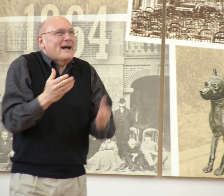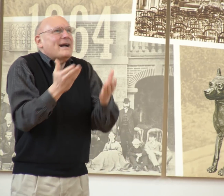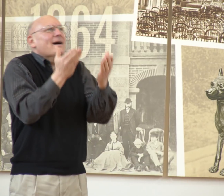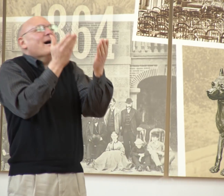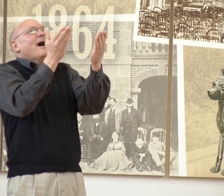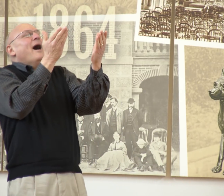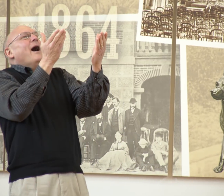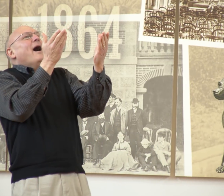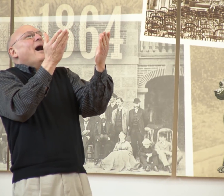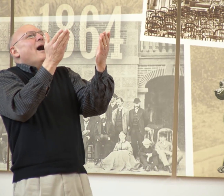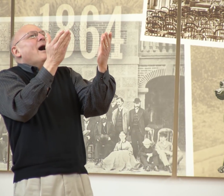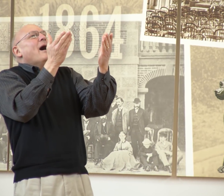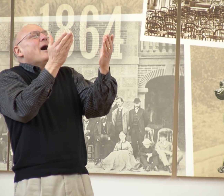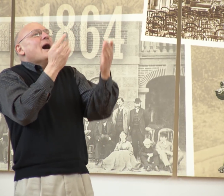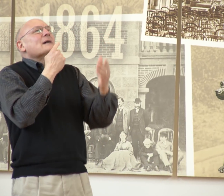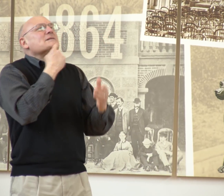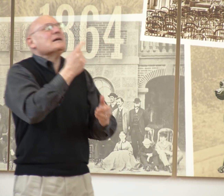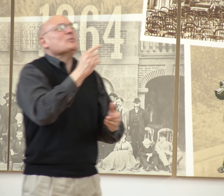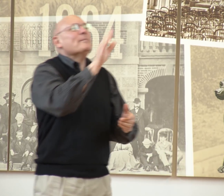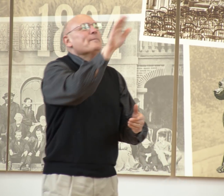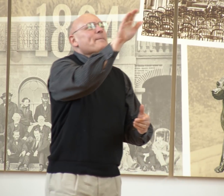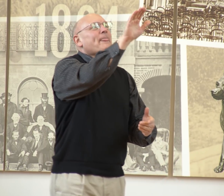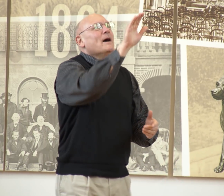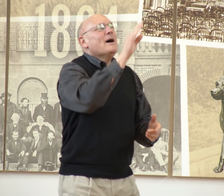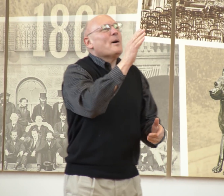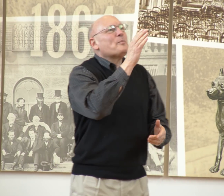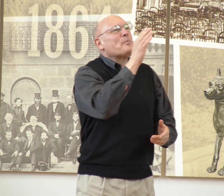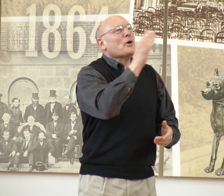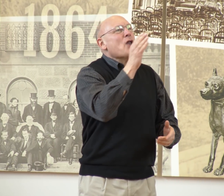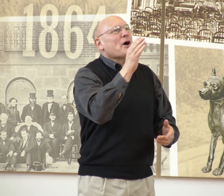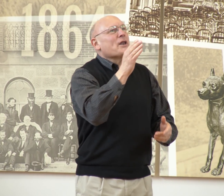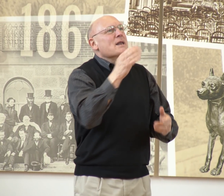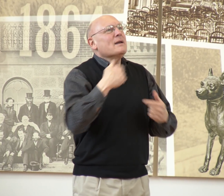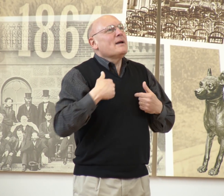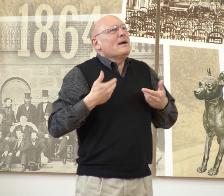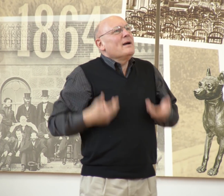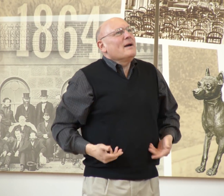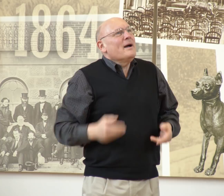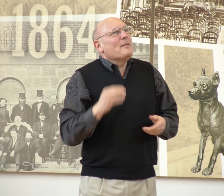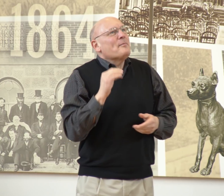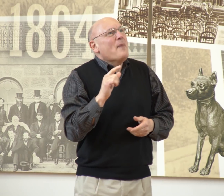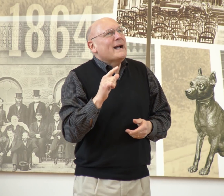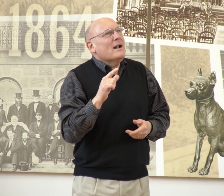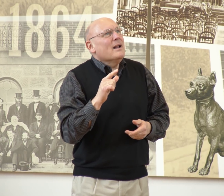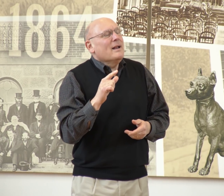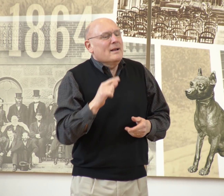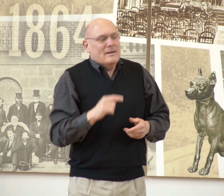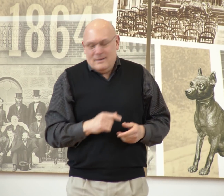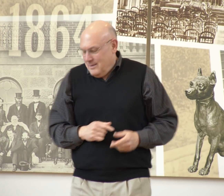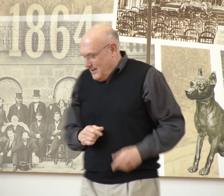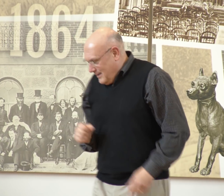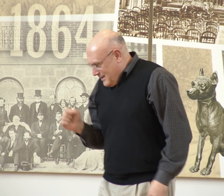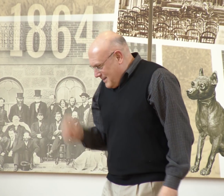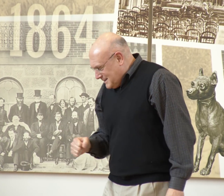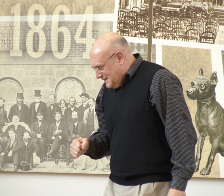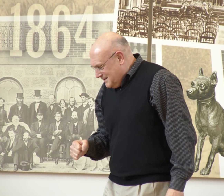And I just felt like, here's this giant. So it was as if I was signing up to him, looking up to him, and he's like,